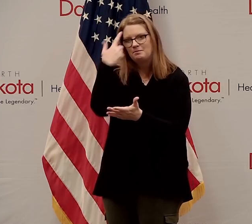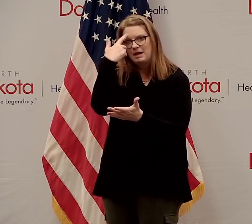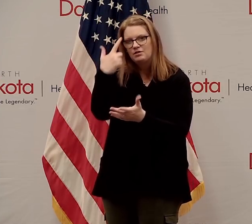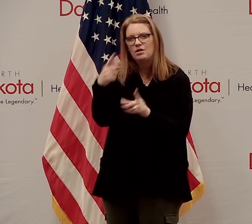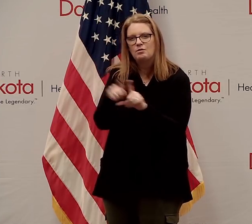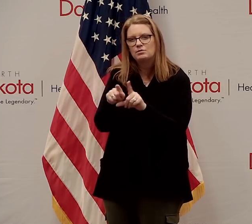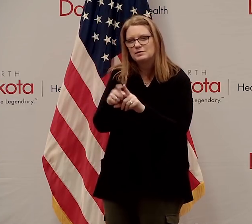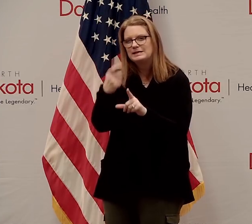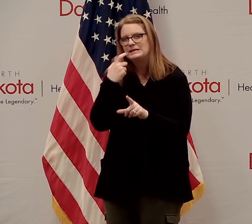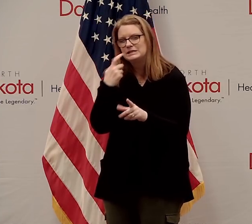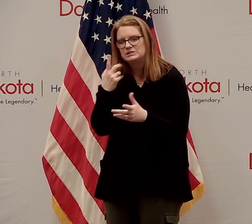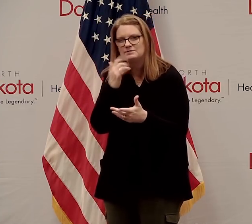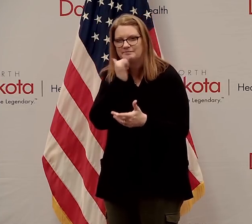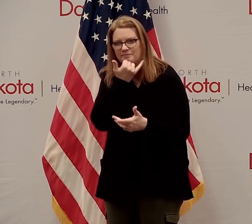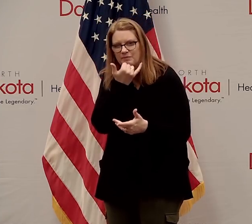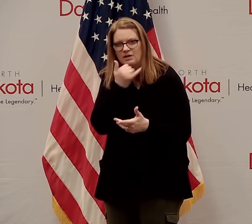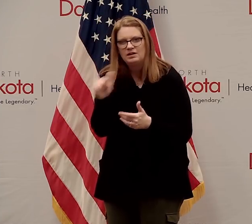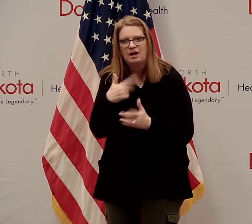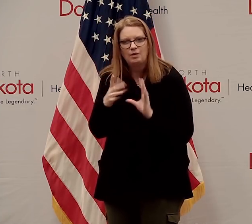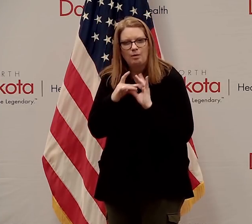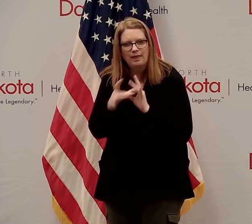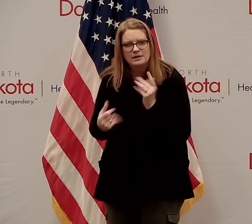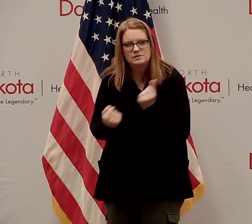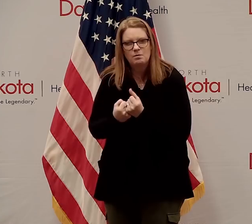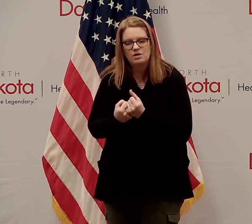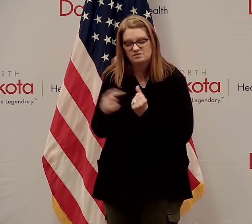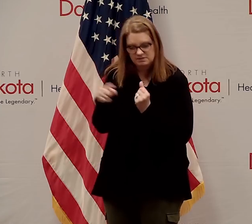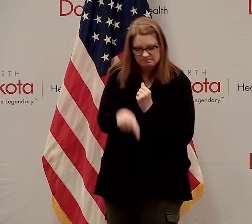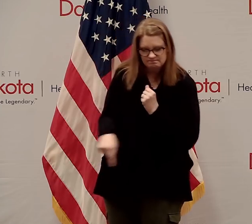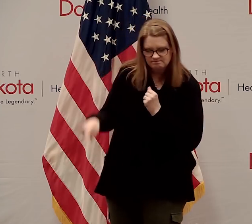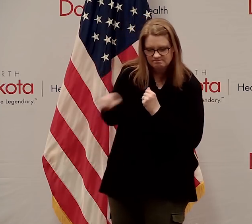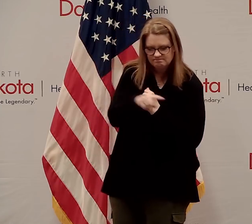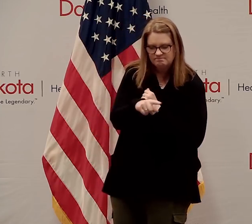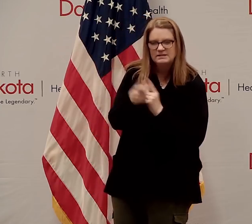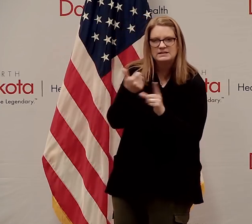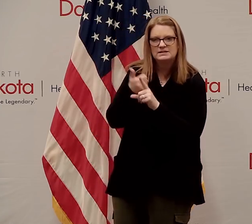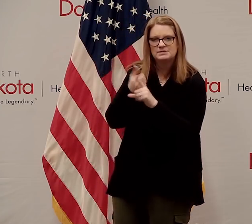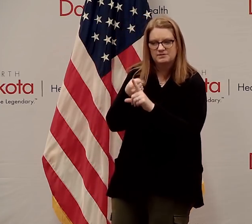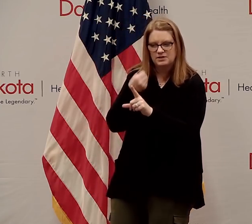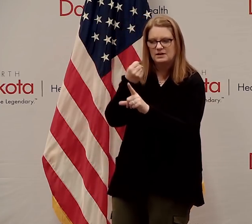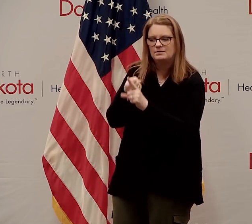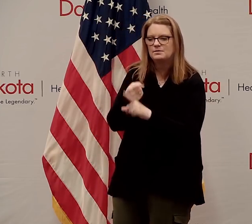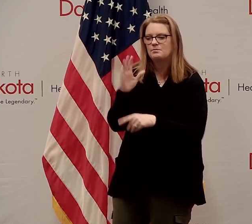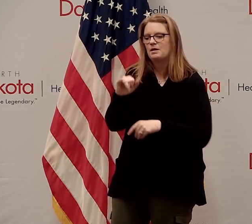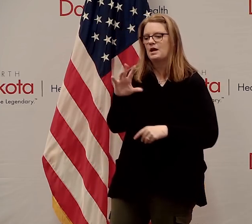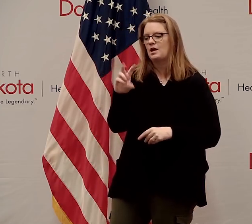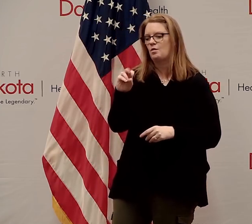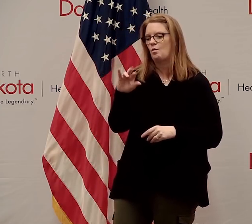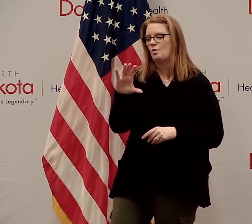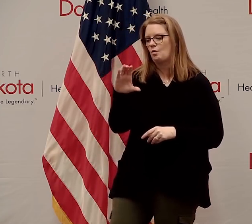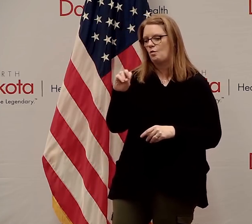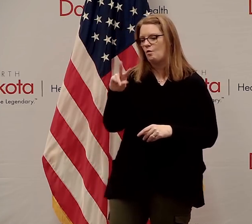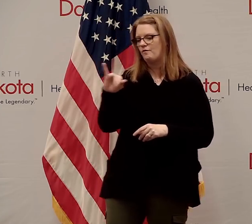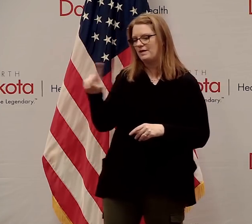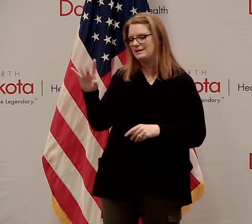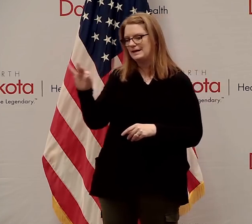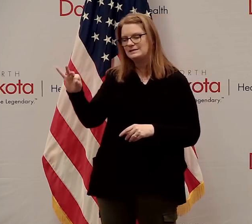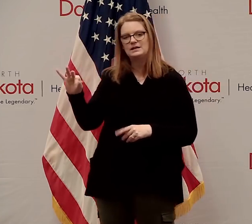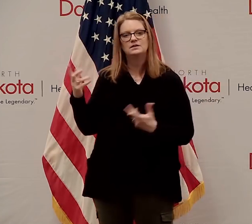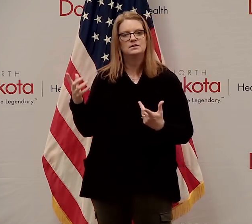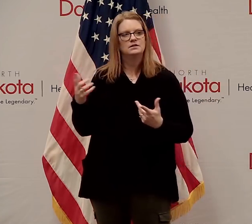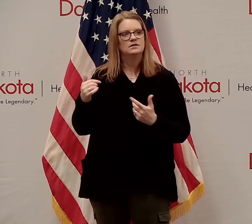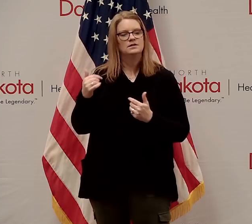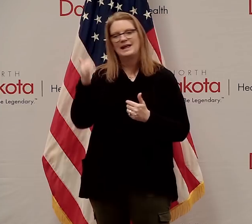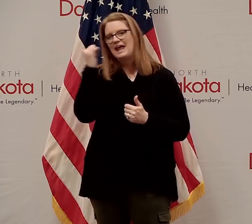substance abuse disorder, and other related supports for individuals that are impacted by COVID-19. We have included every